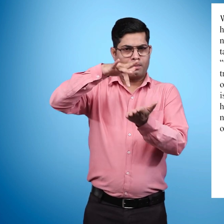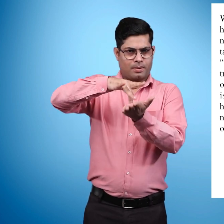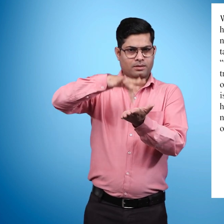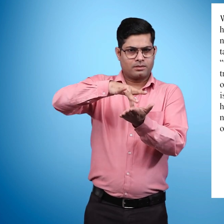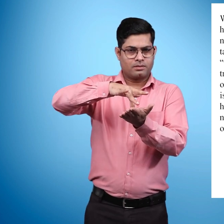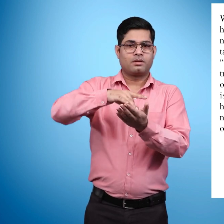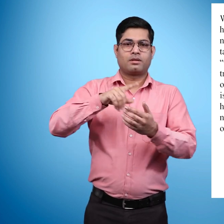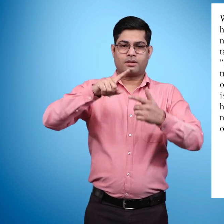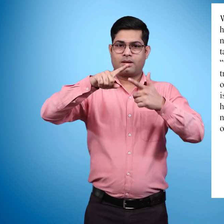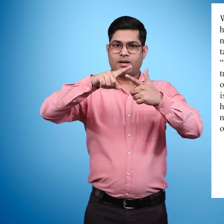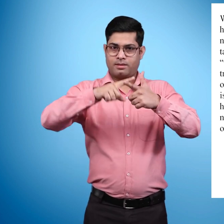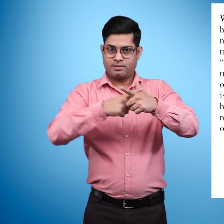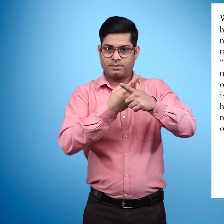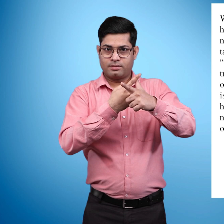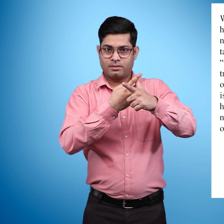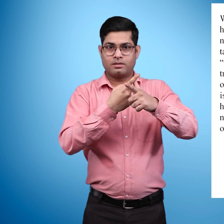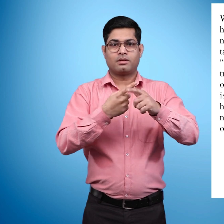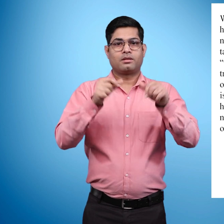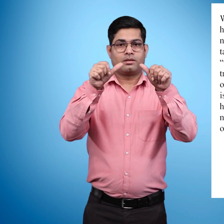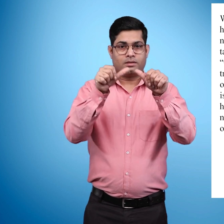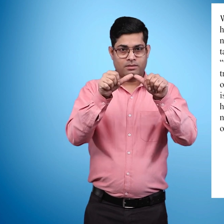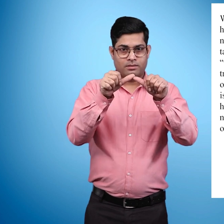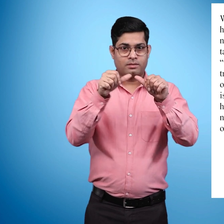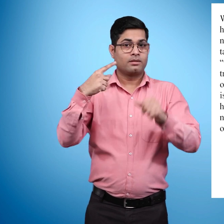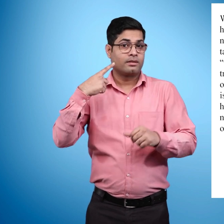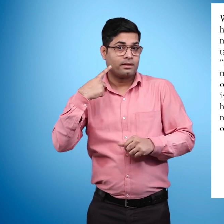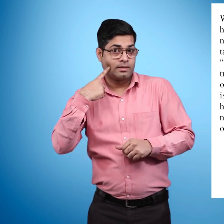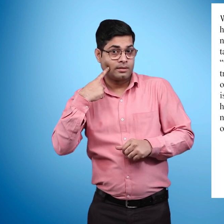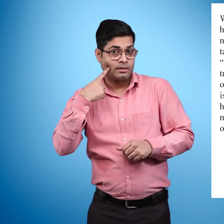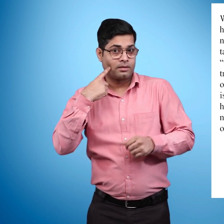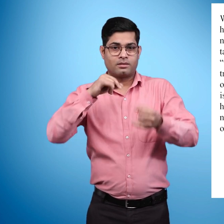This place is 10 miles to the west on the road to Jaisalmer."